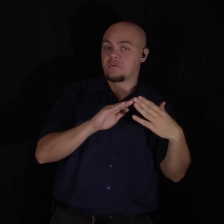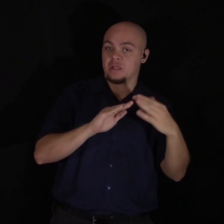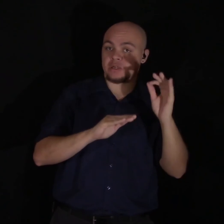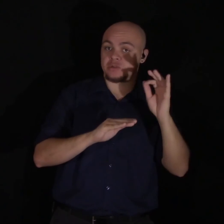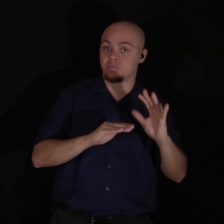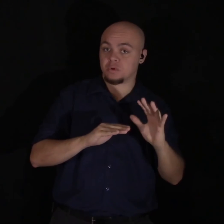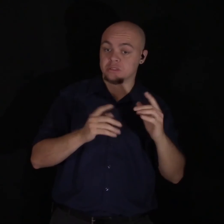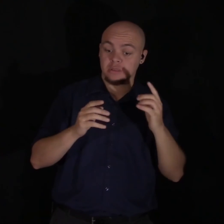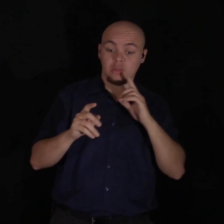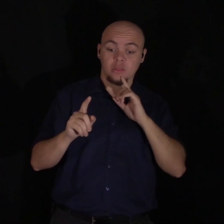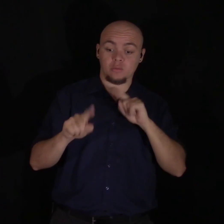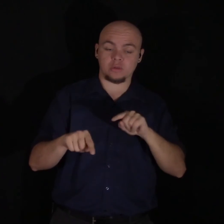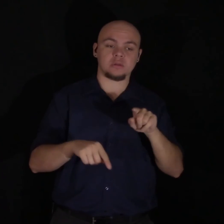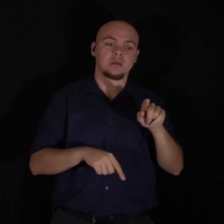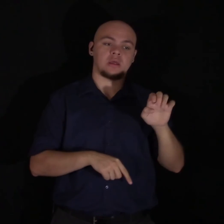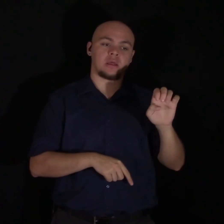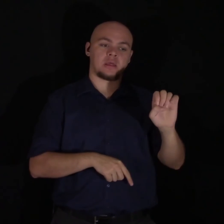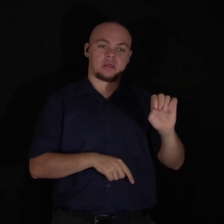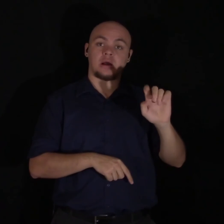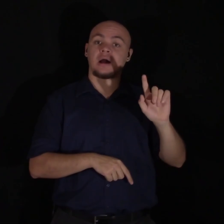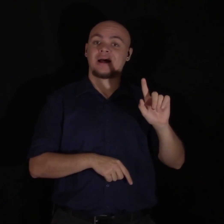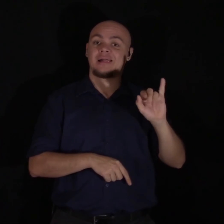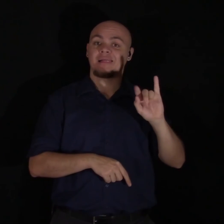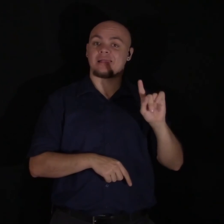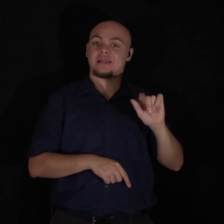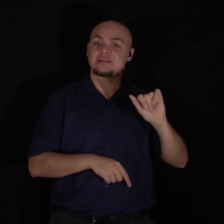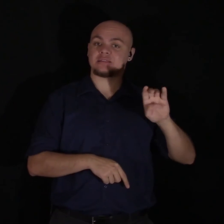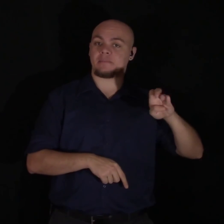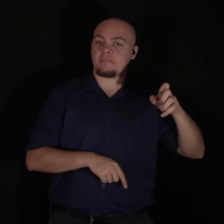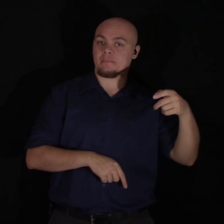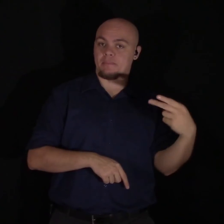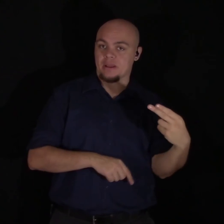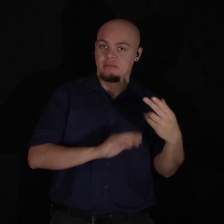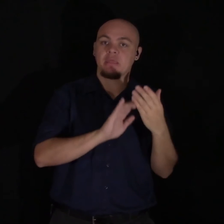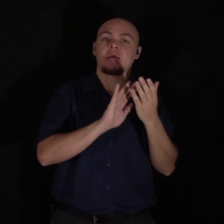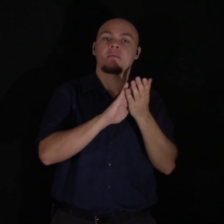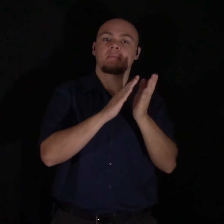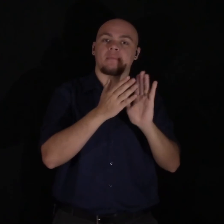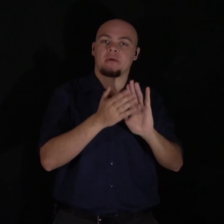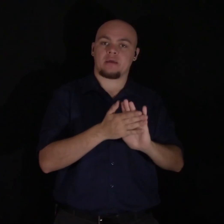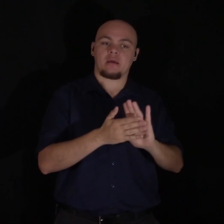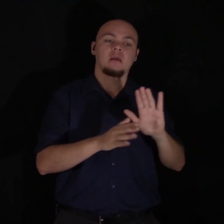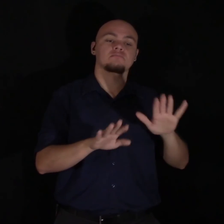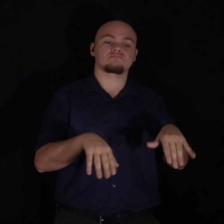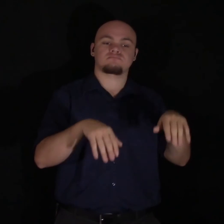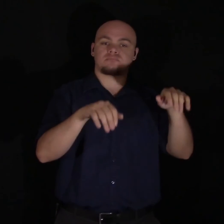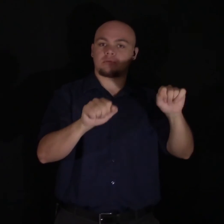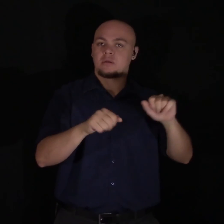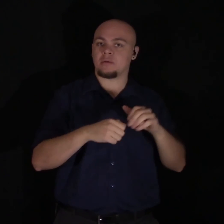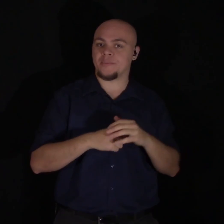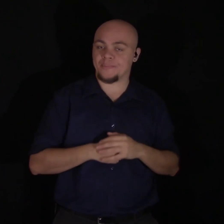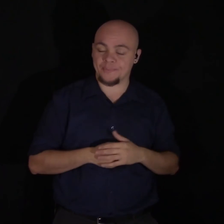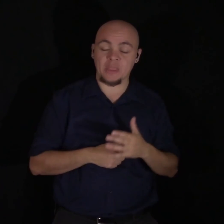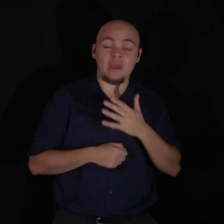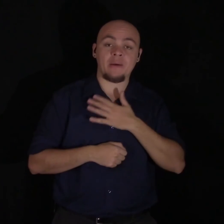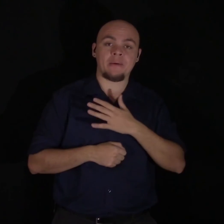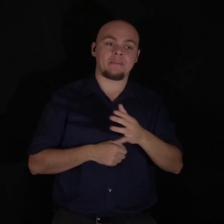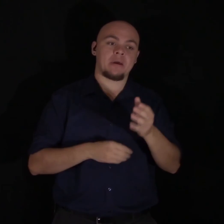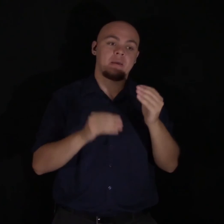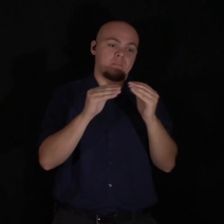that Elizabeth Lavinza became the inmate of my parents' house, my more-than-sister, the